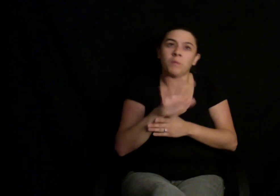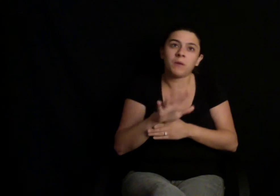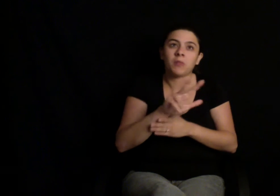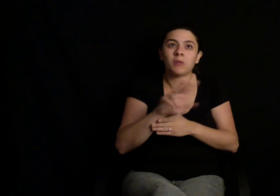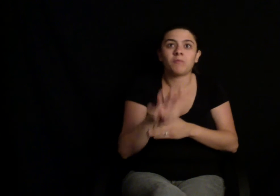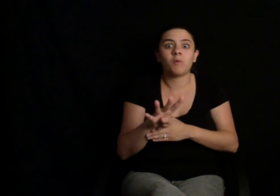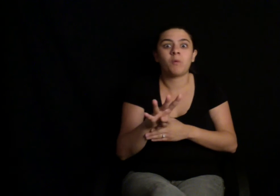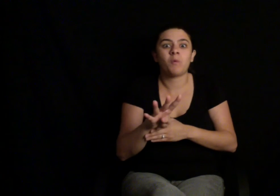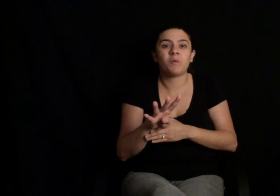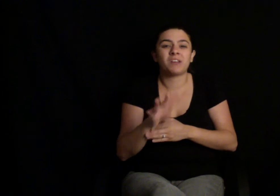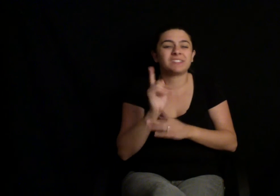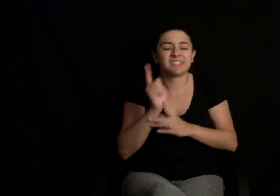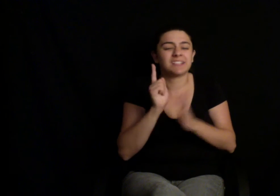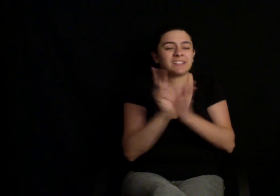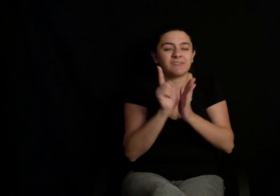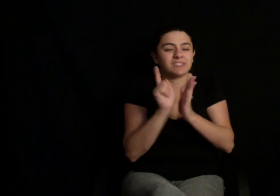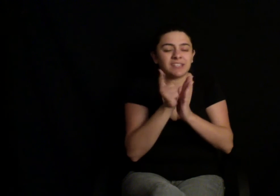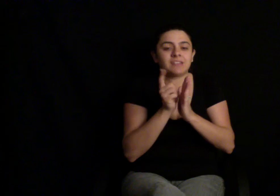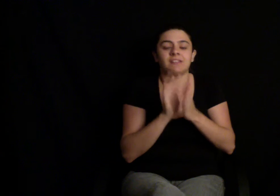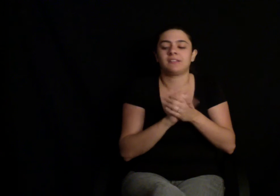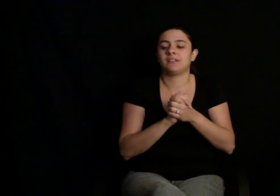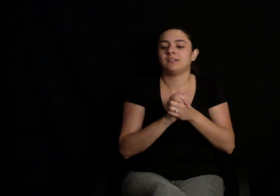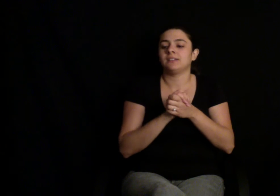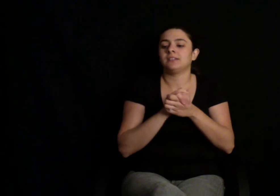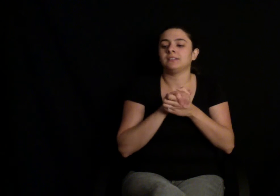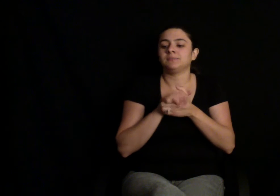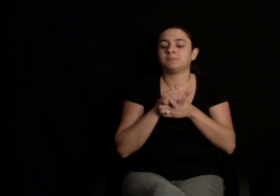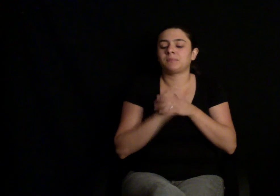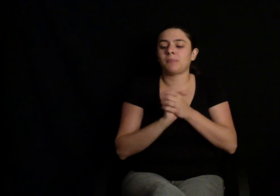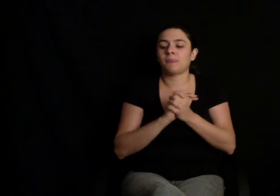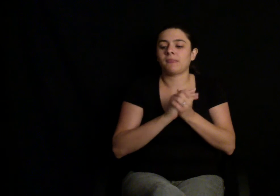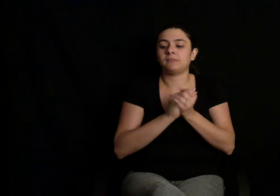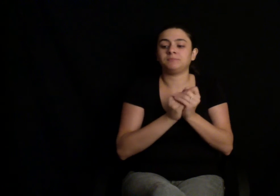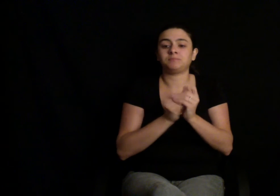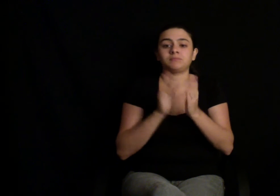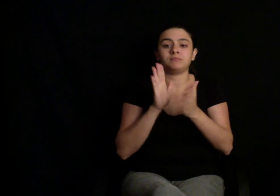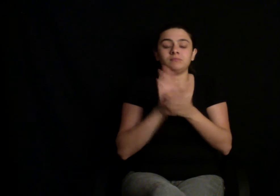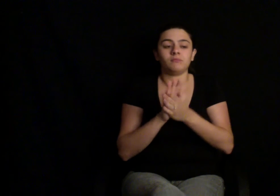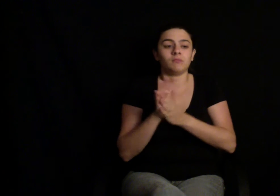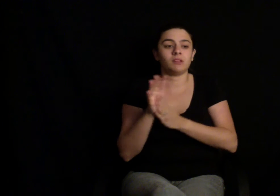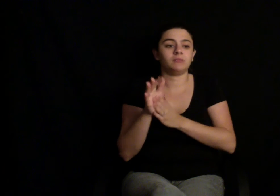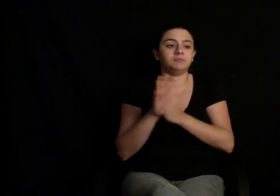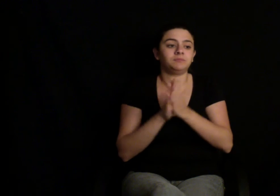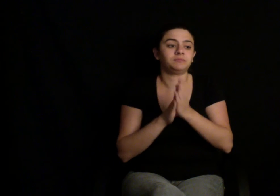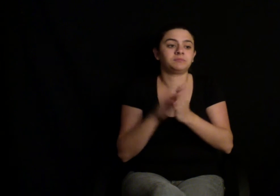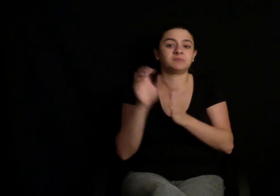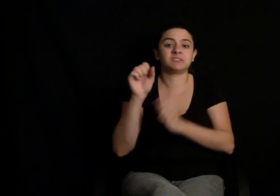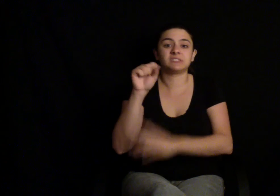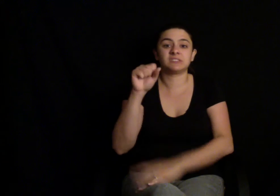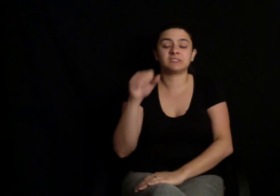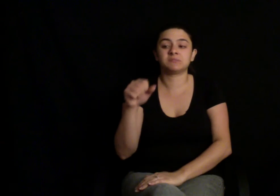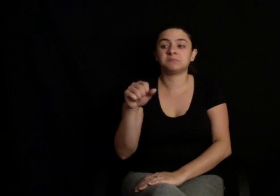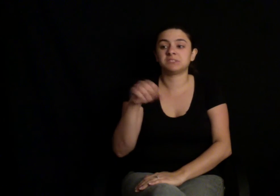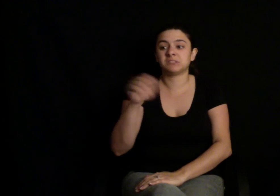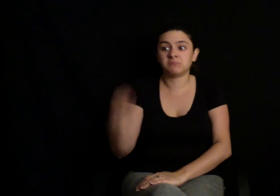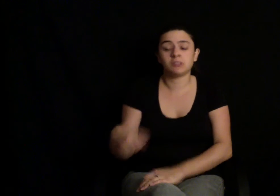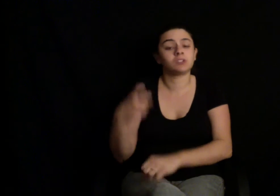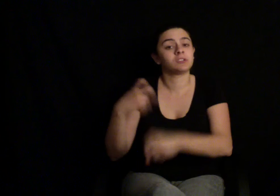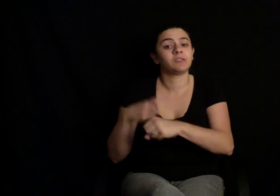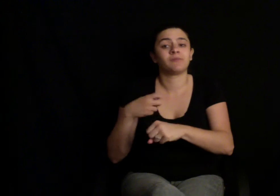taking classes, and I would get pointed at, and I would hear whispers, and people would ask me to take photographs with them. I